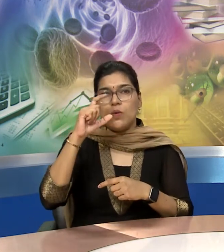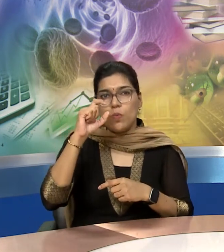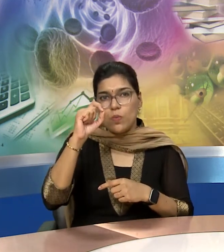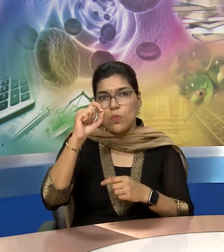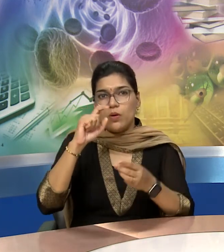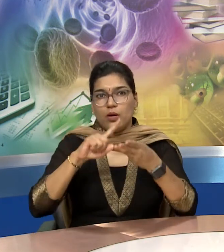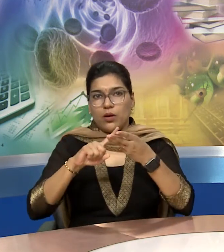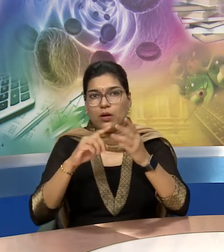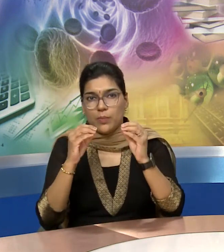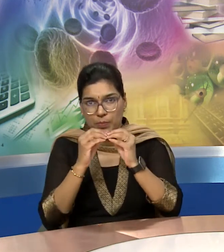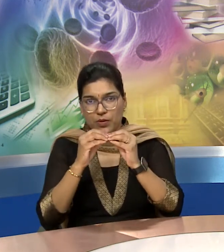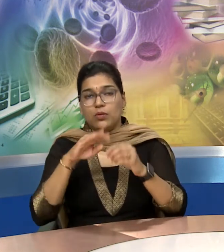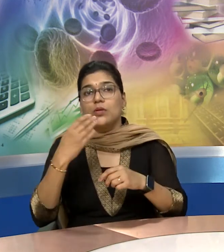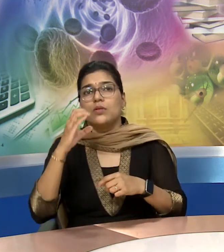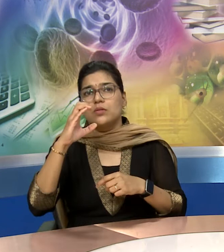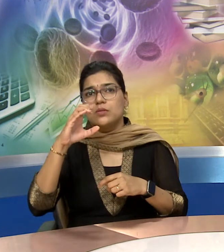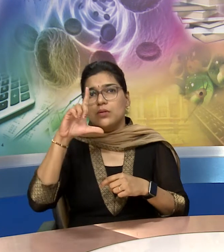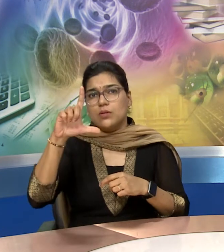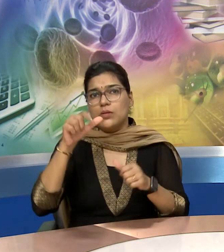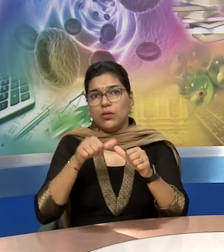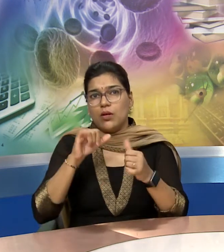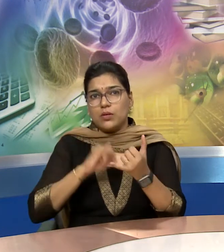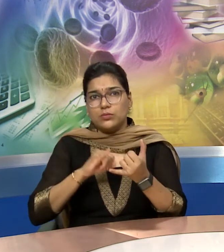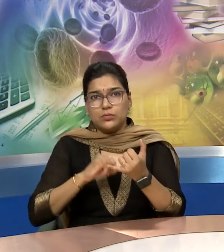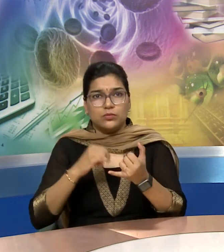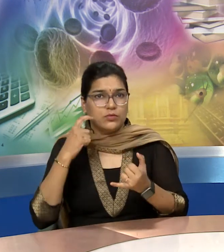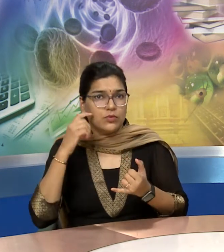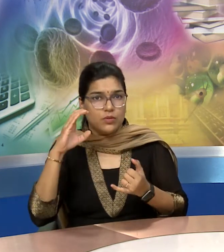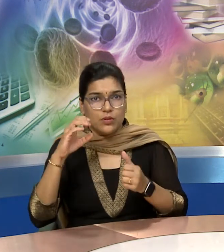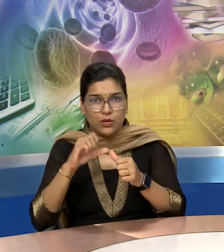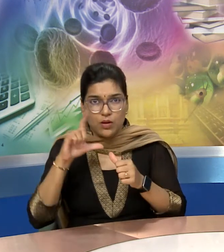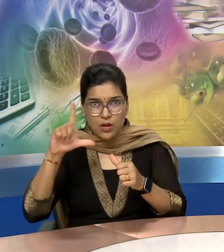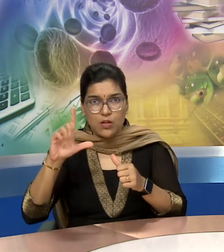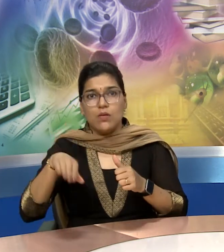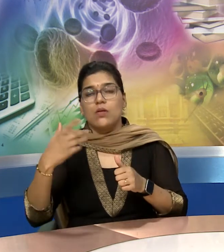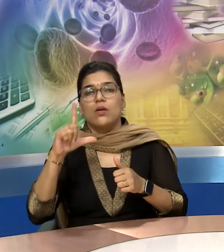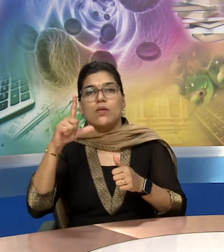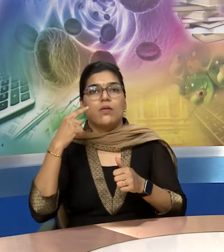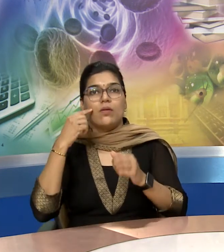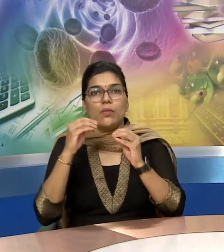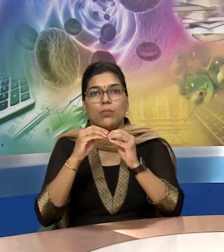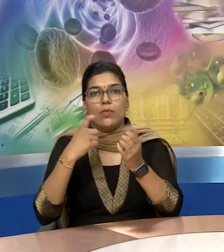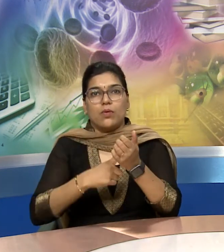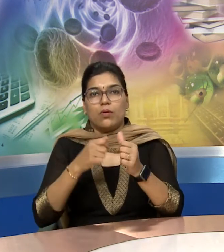publisher under a comprehensive title as the Loeb classical